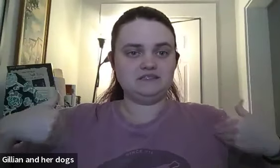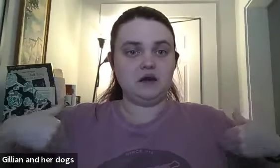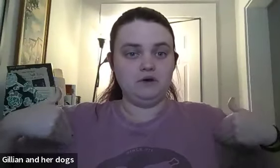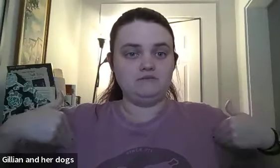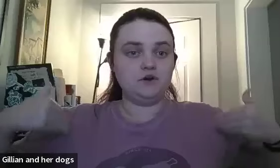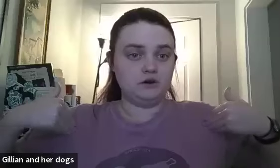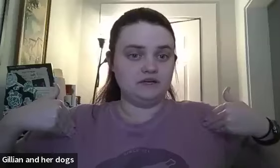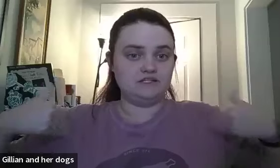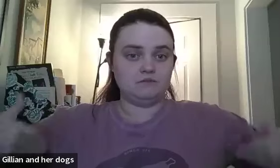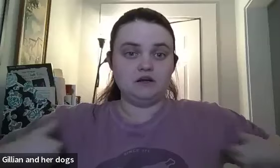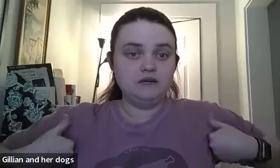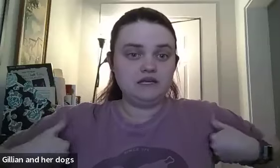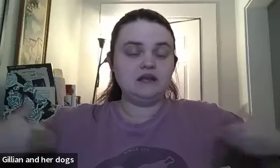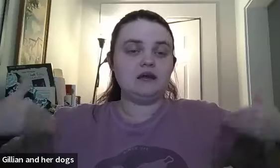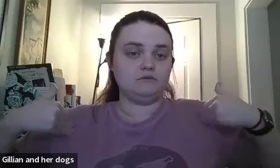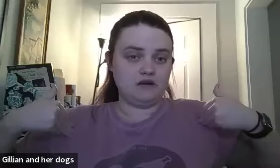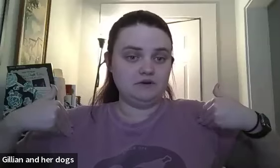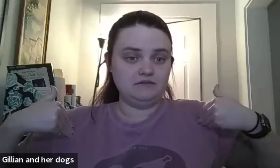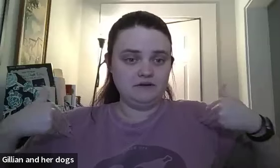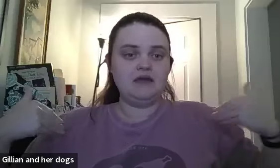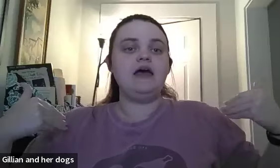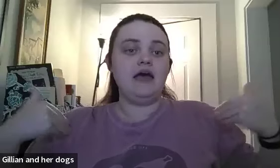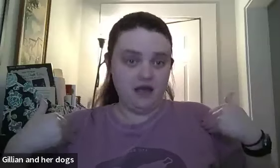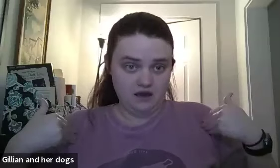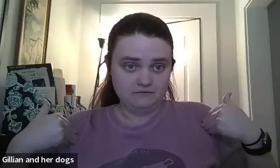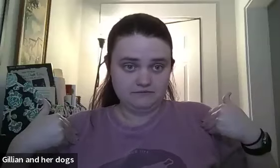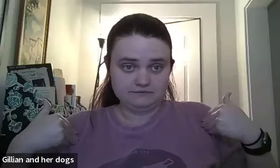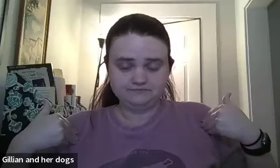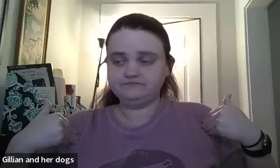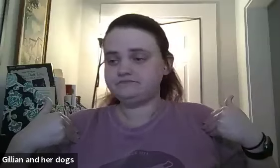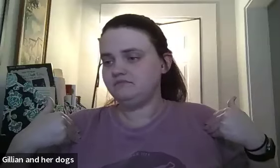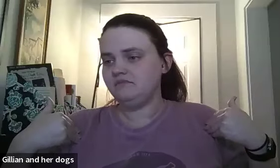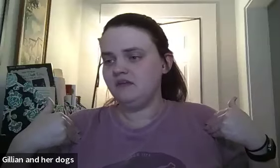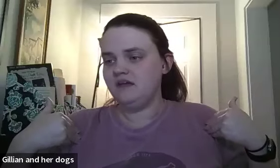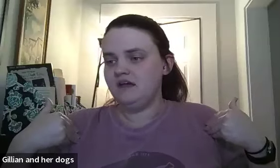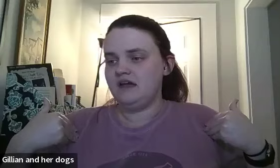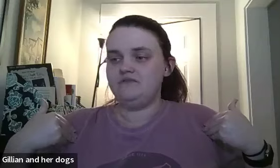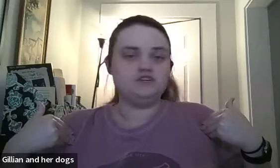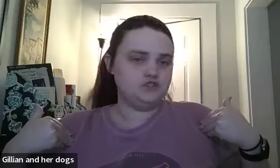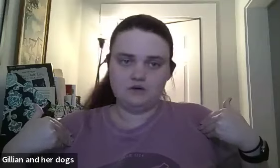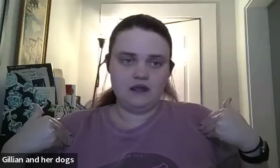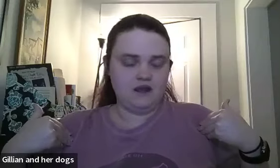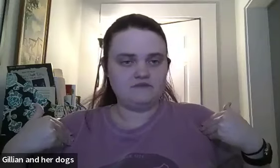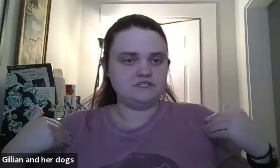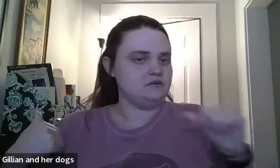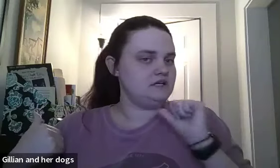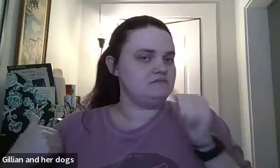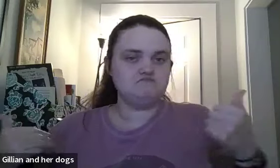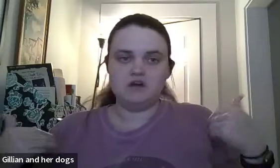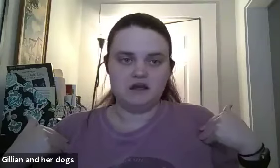puppets above your armpit. So I'm not going in, I'm going right above. Have. And then don't have is going to be not